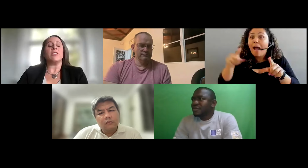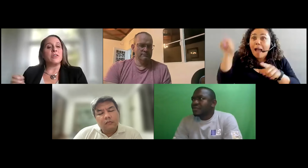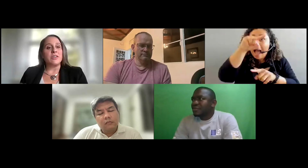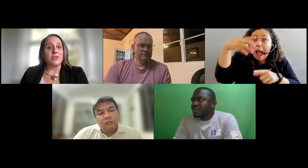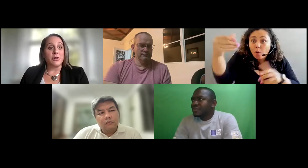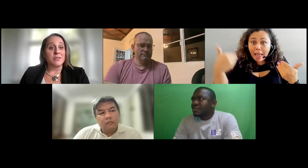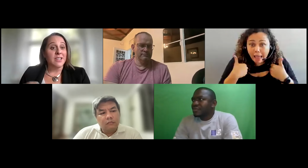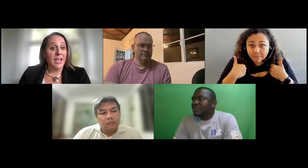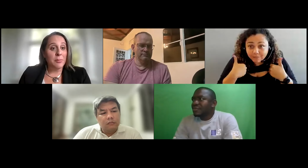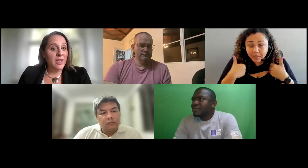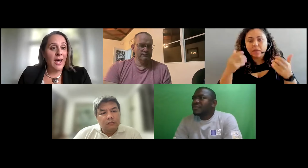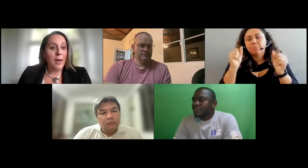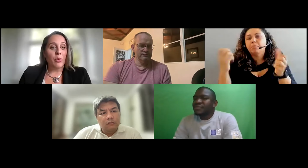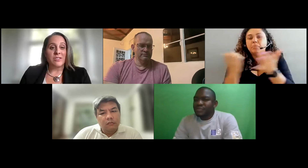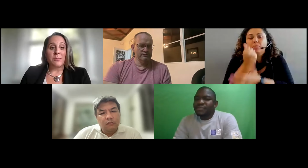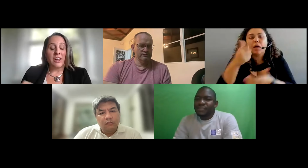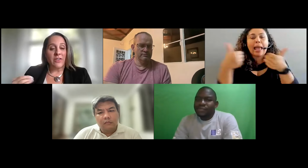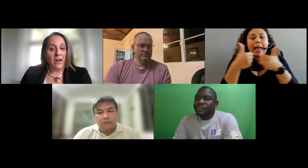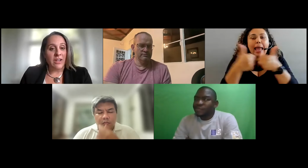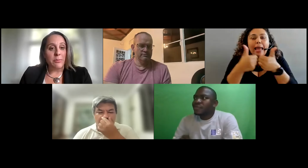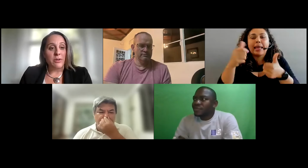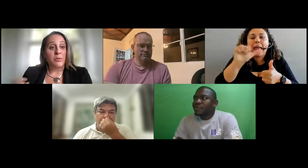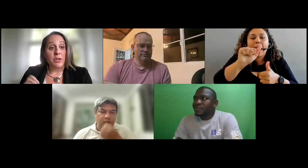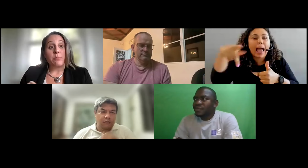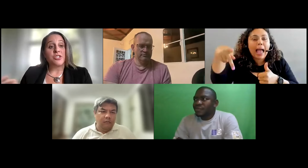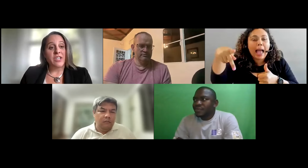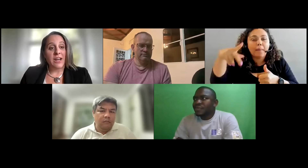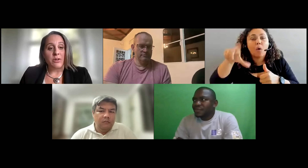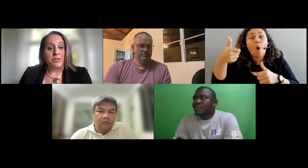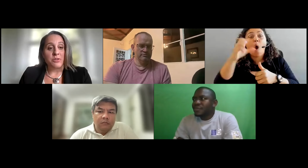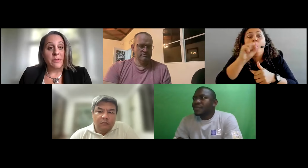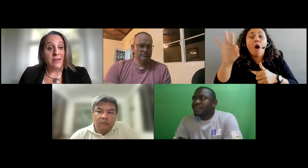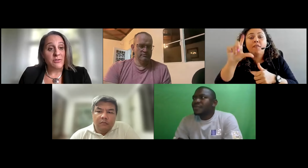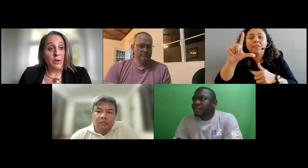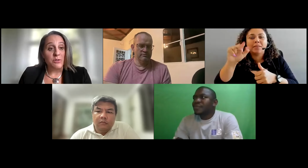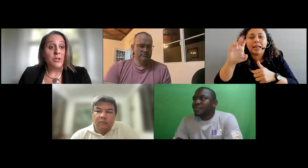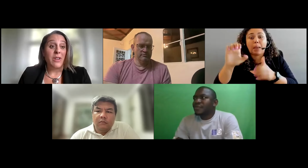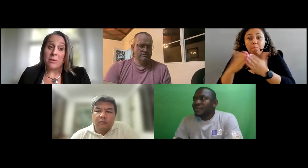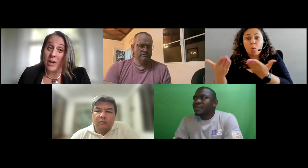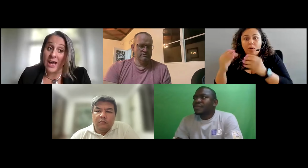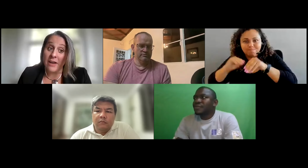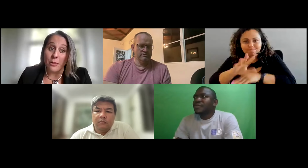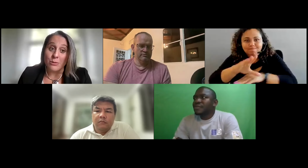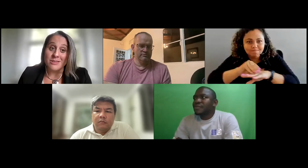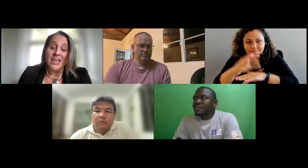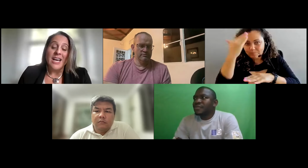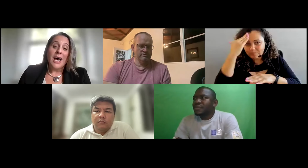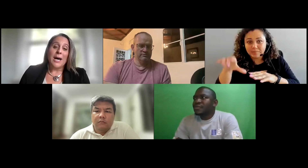that we could either use a gaming app or some kind of offline books that we could push out also to parents' phones. We know a lot of people